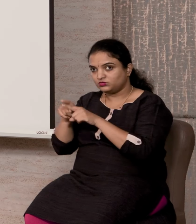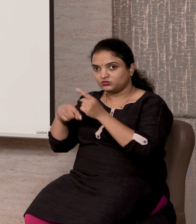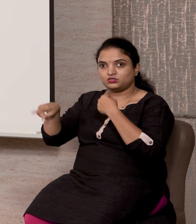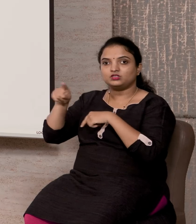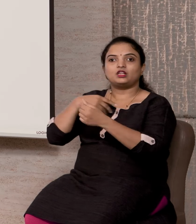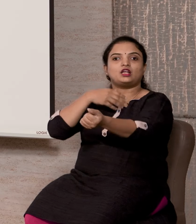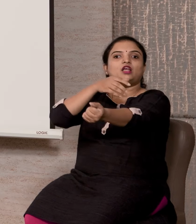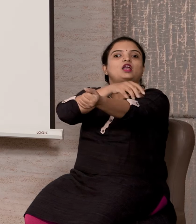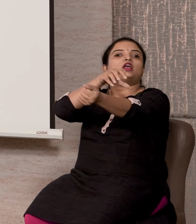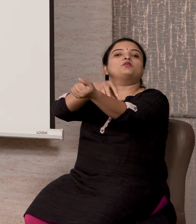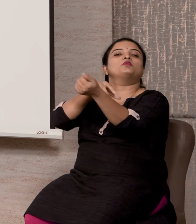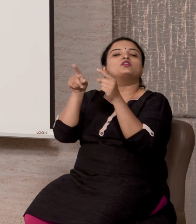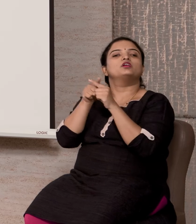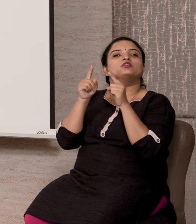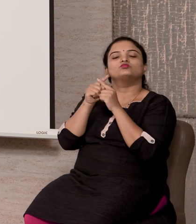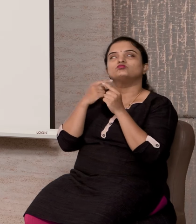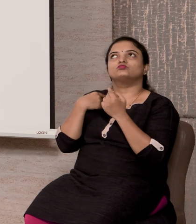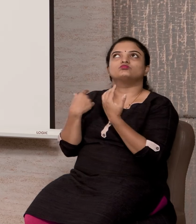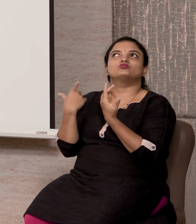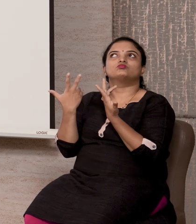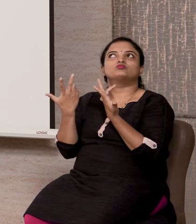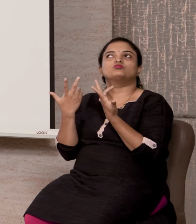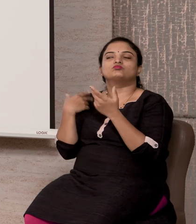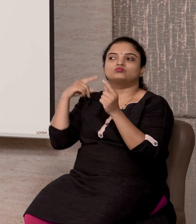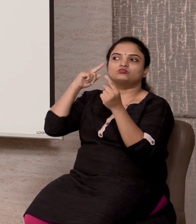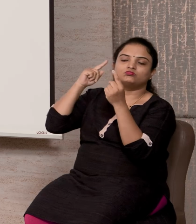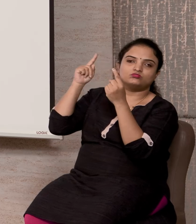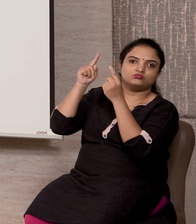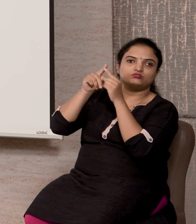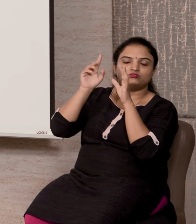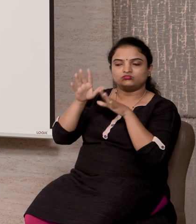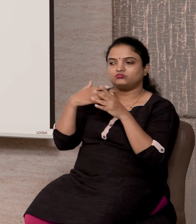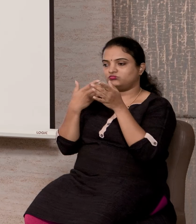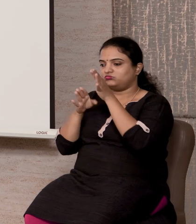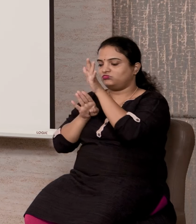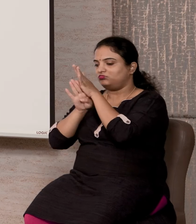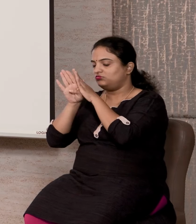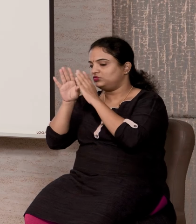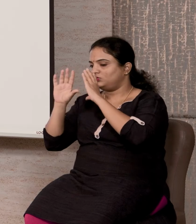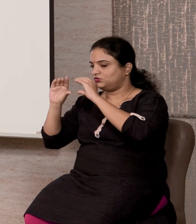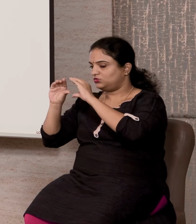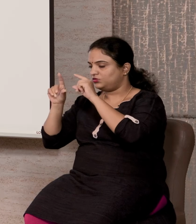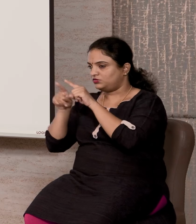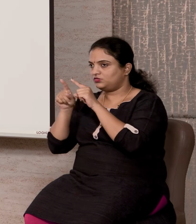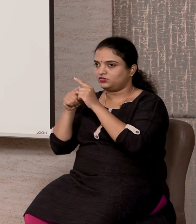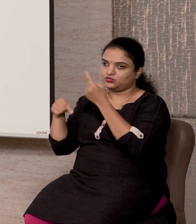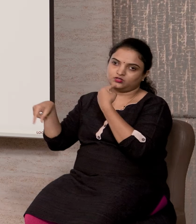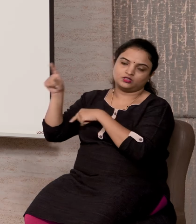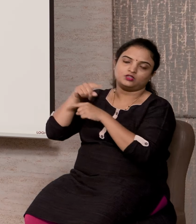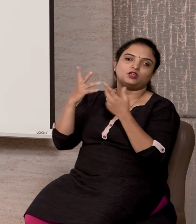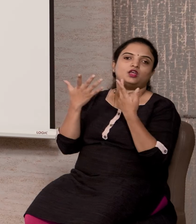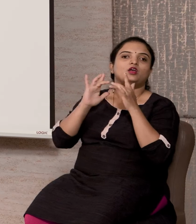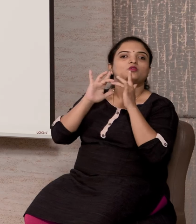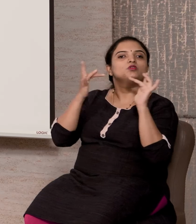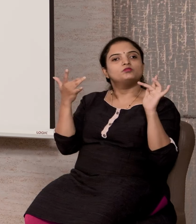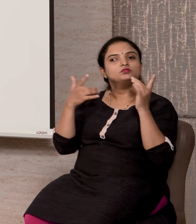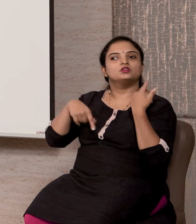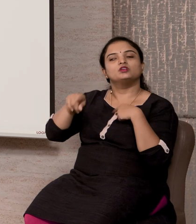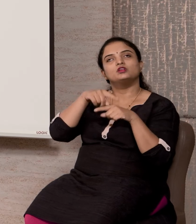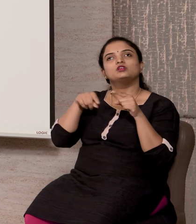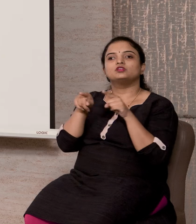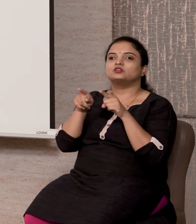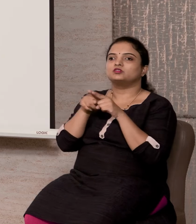empowered that this is something that I'll have to take care when I'm developing any software, right? From my own portfolio websites and any app.